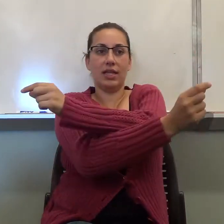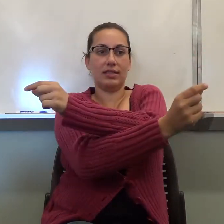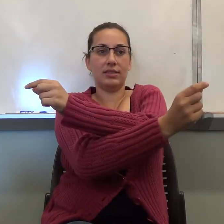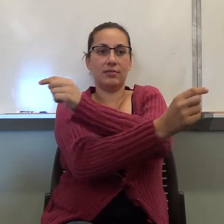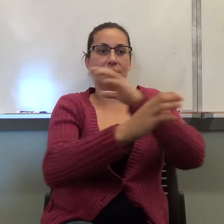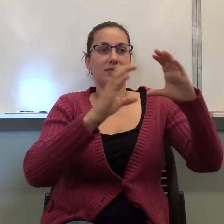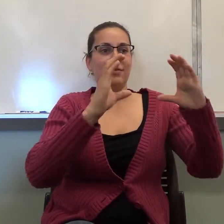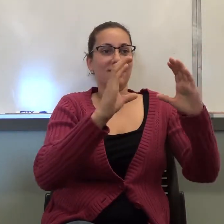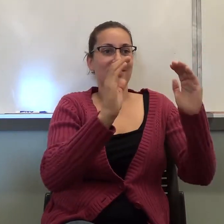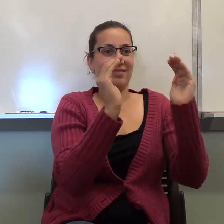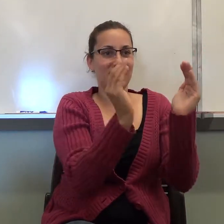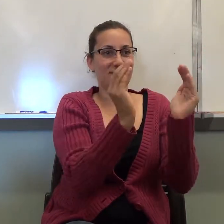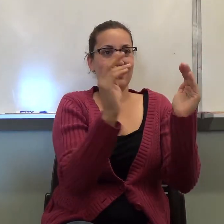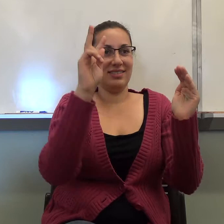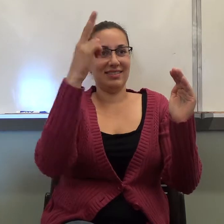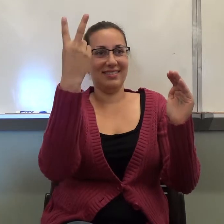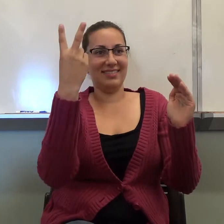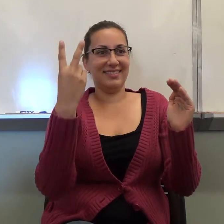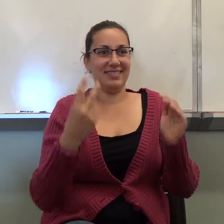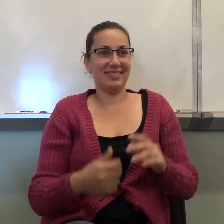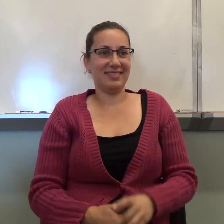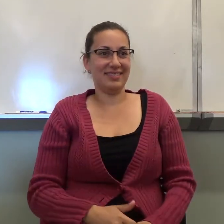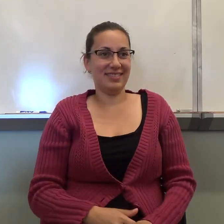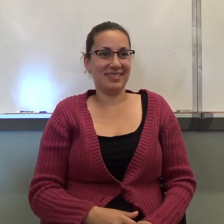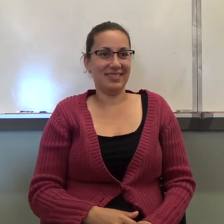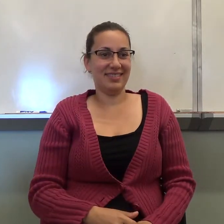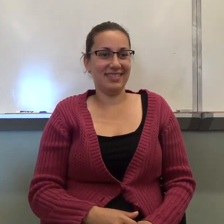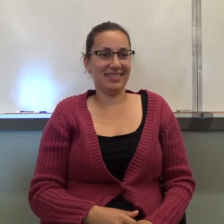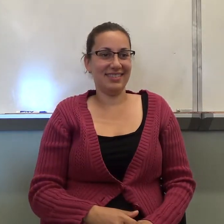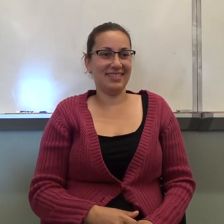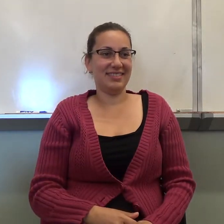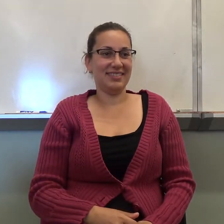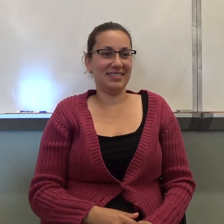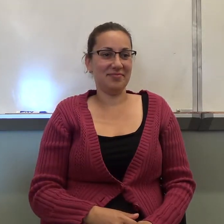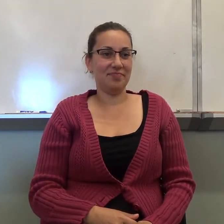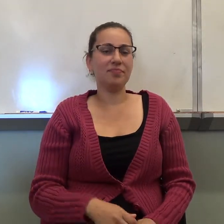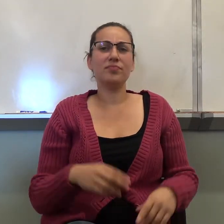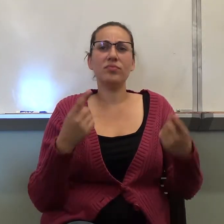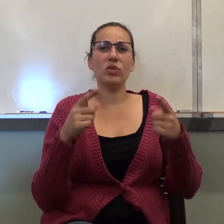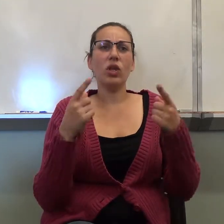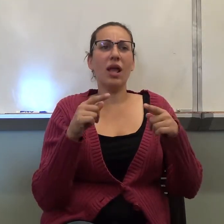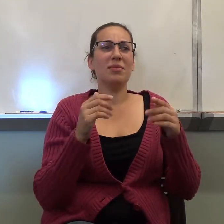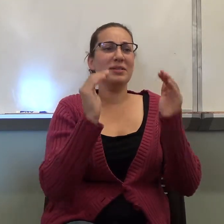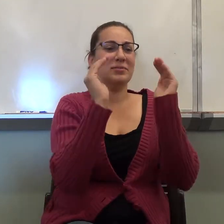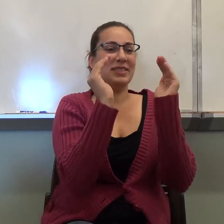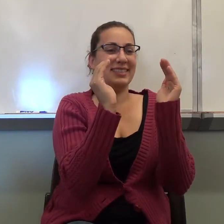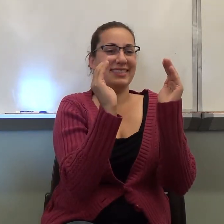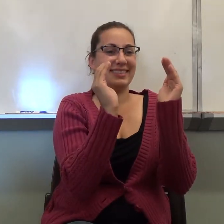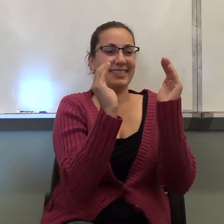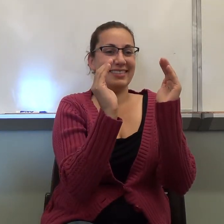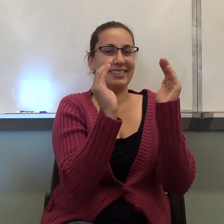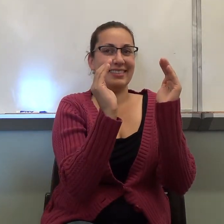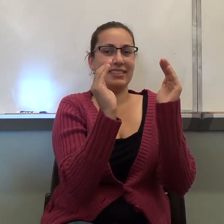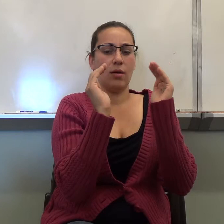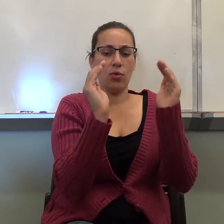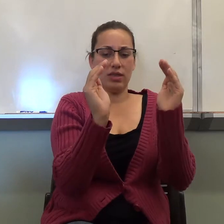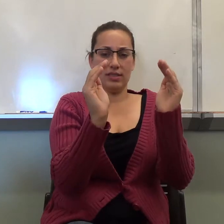7/2, and put the squaring. What happens with the parentheses in an exponent? You're forcing